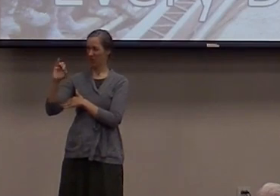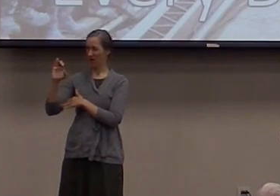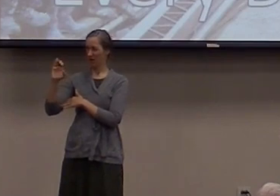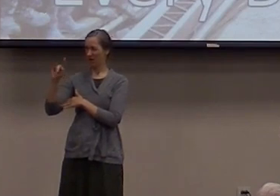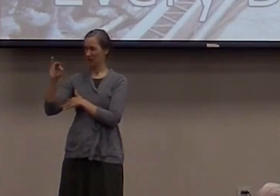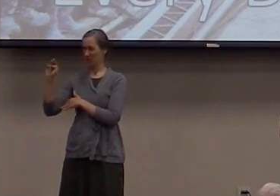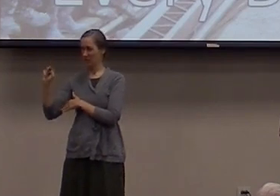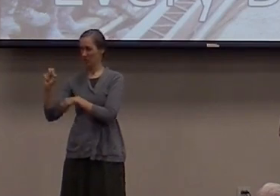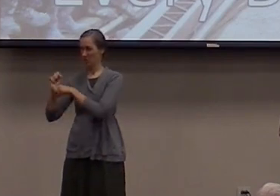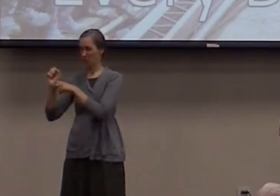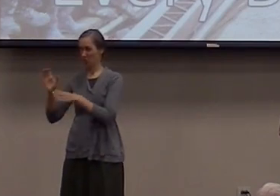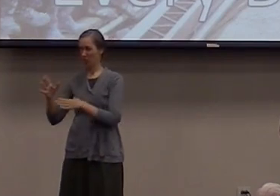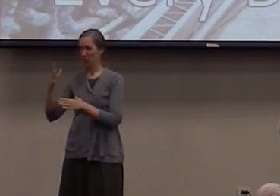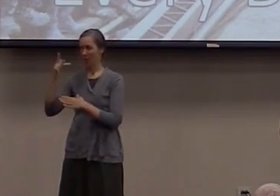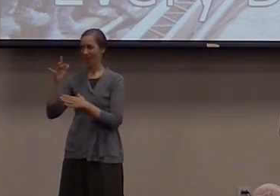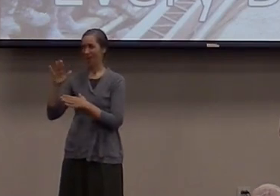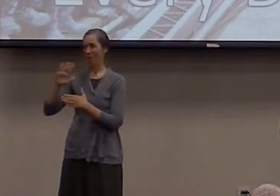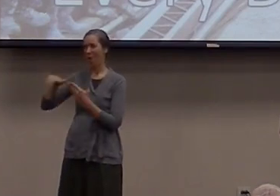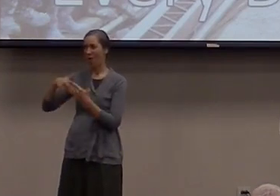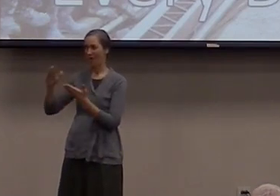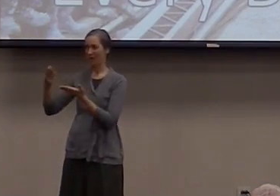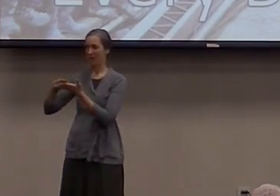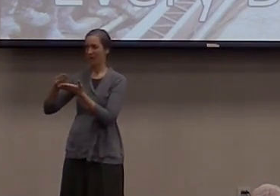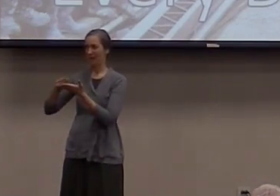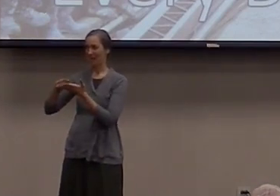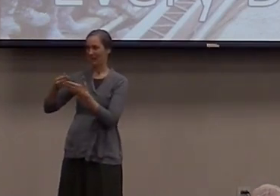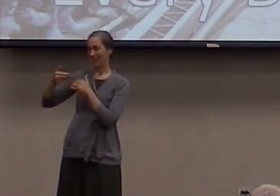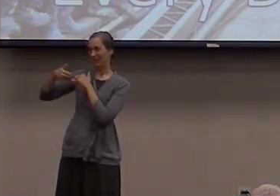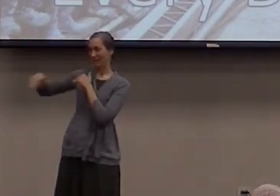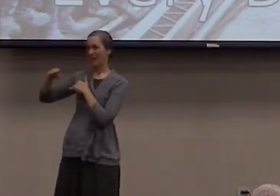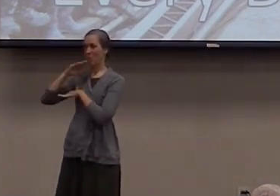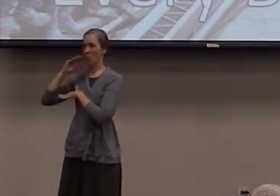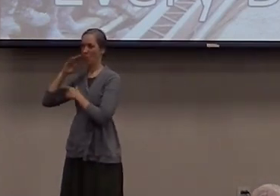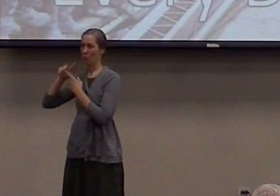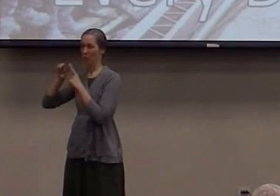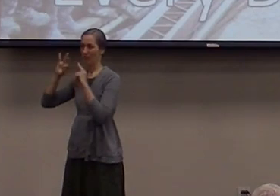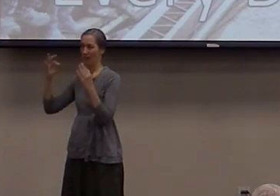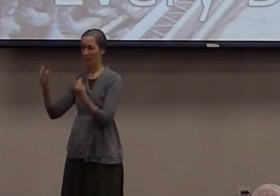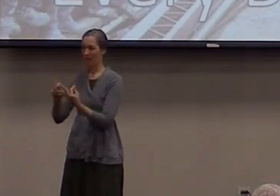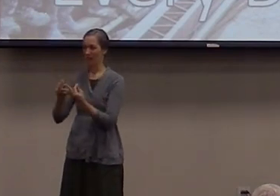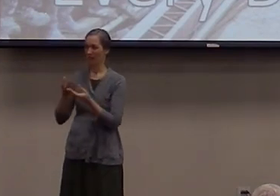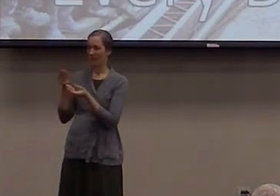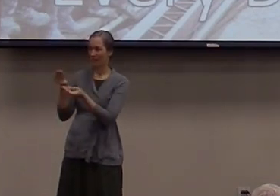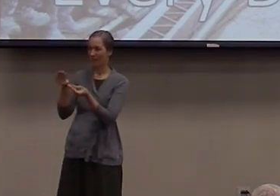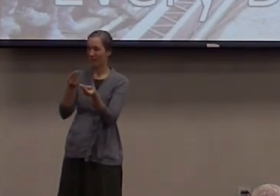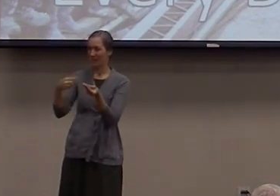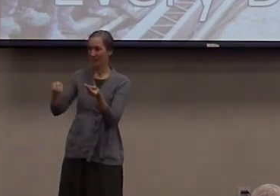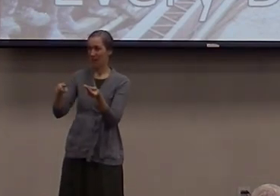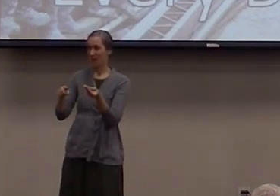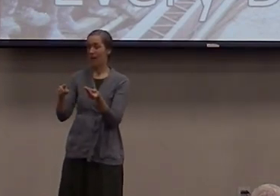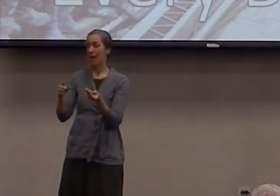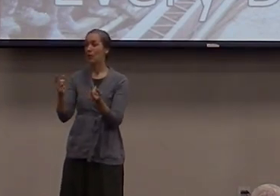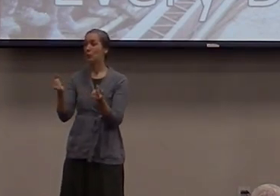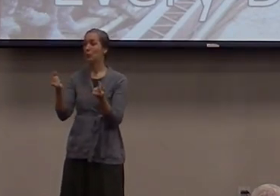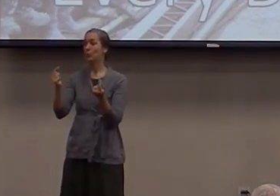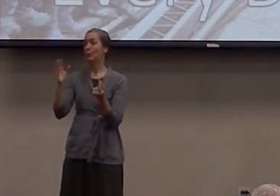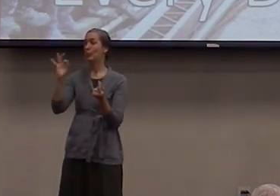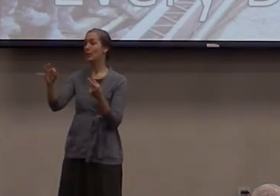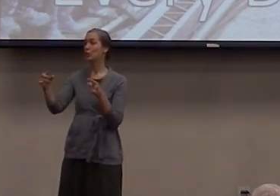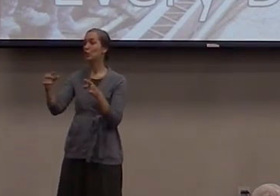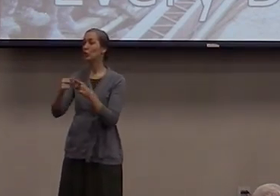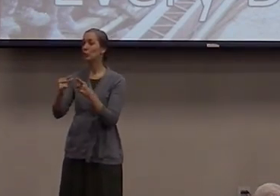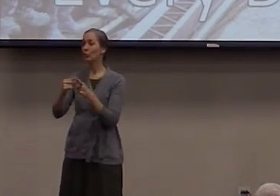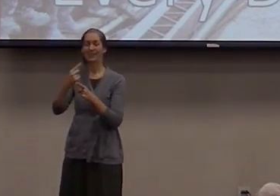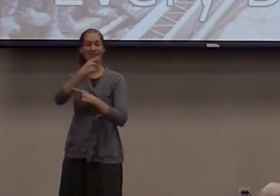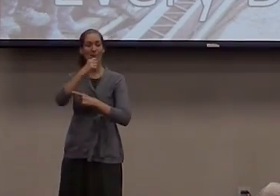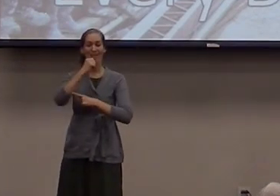Word to not only to everyone, but in every place. Because he wasn't just a preacher in a pulpit. He